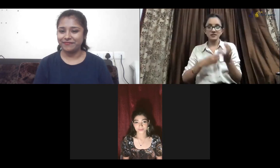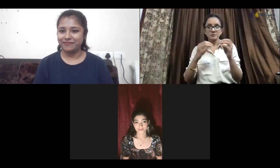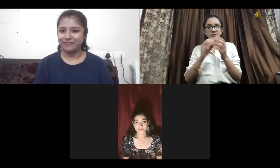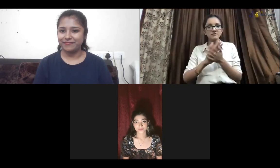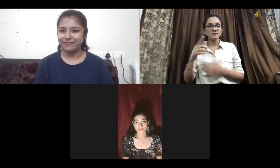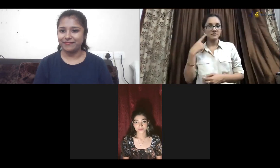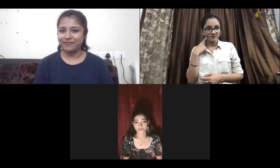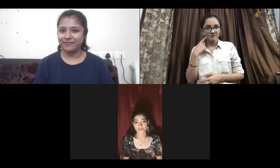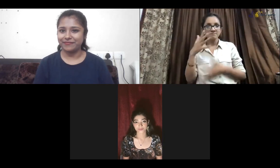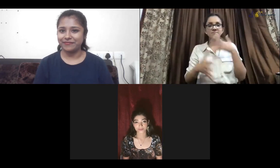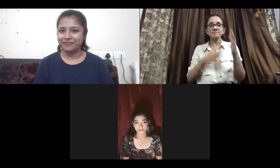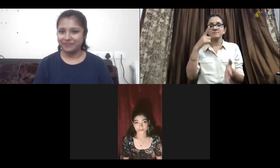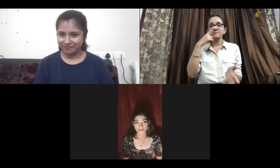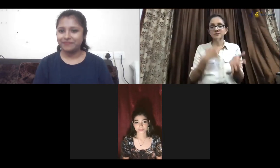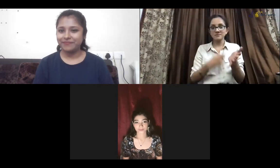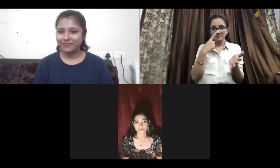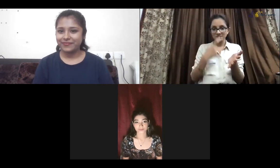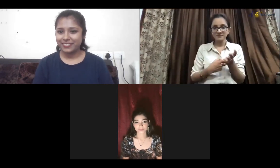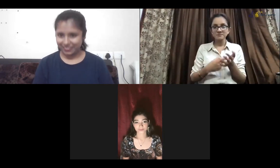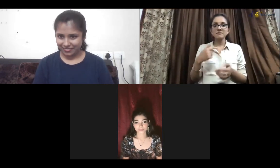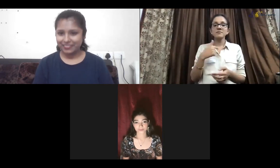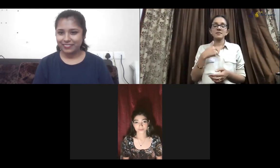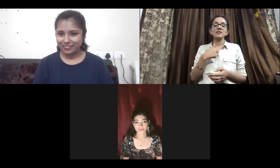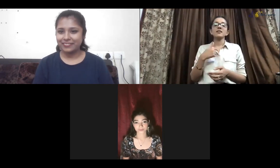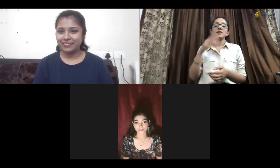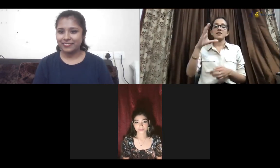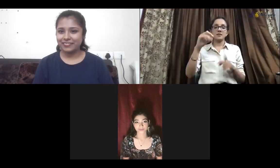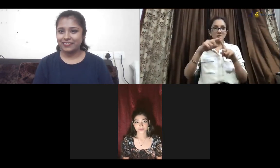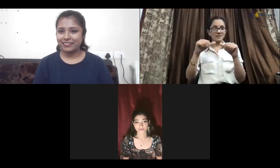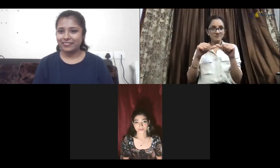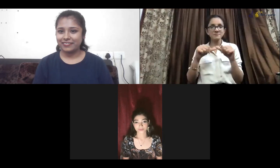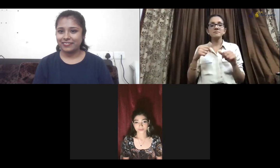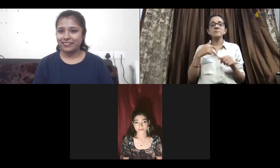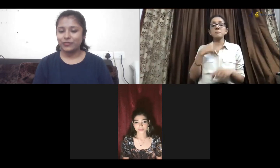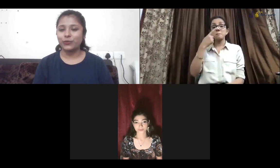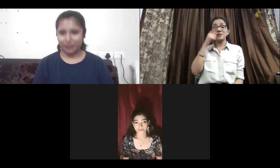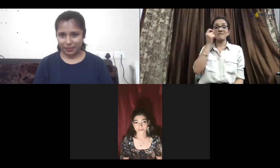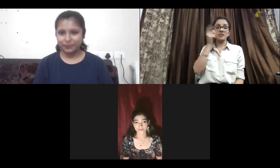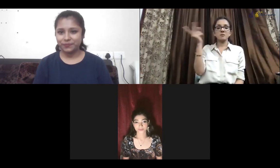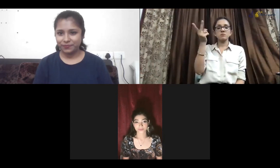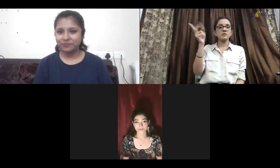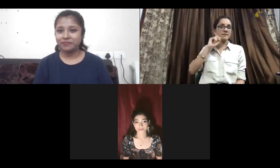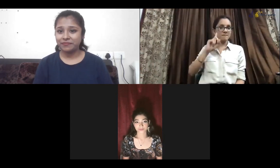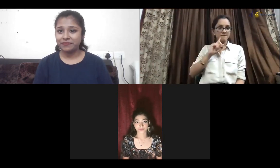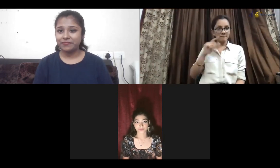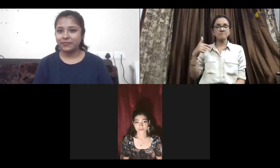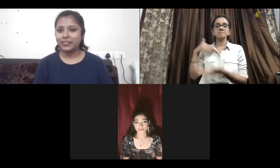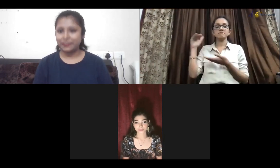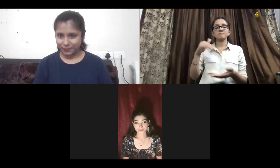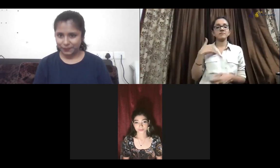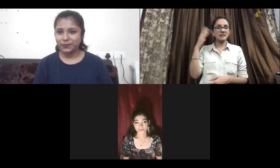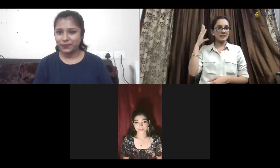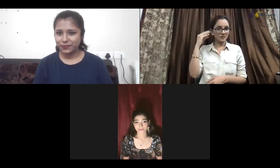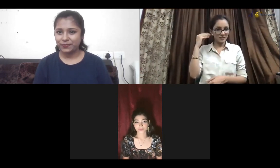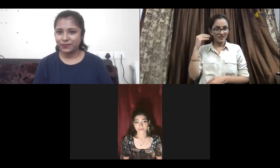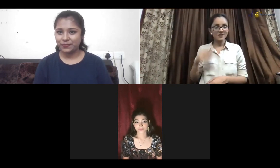Okay, so my name is Surbhi, and this is my sign name. I'm a coda. My father,